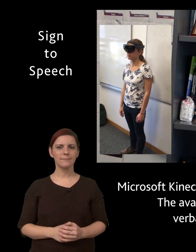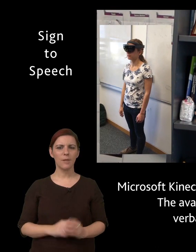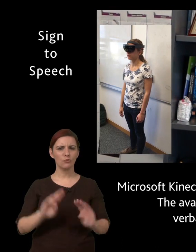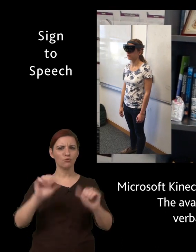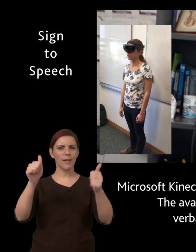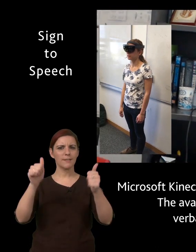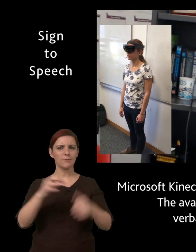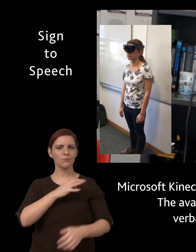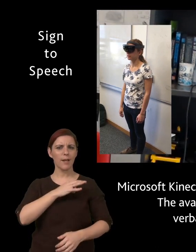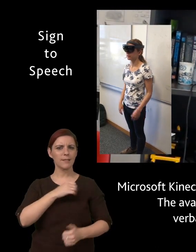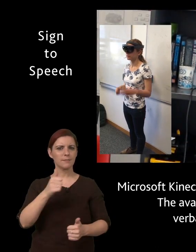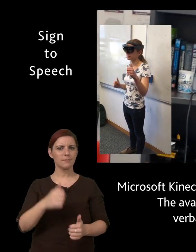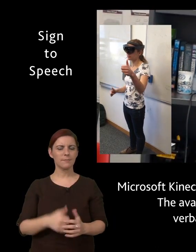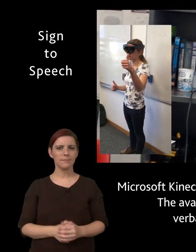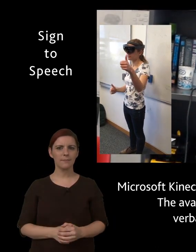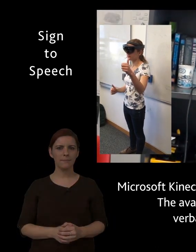Hello.